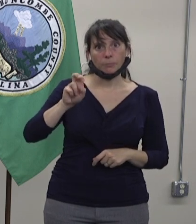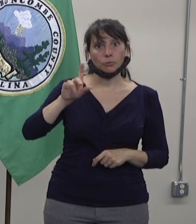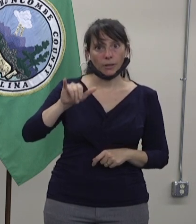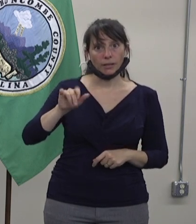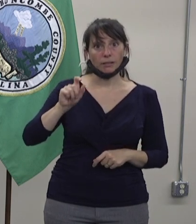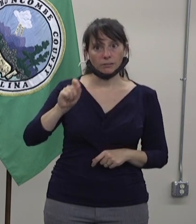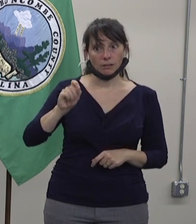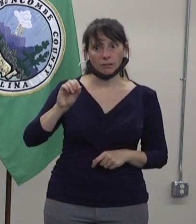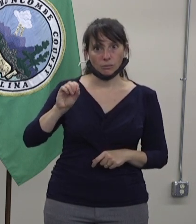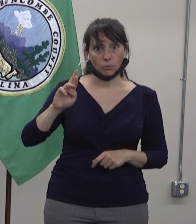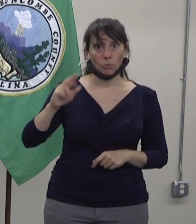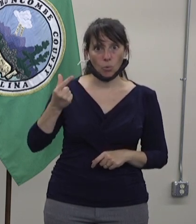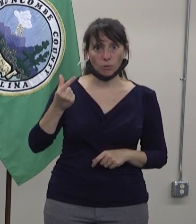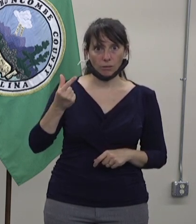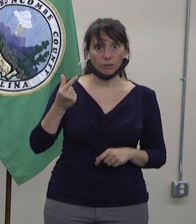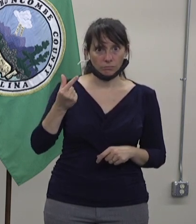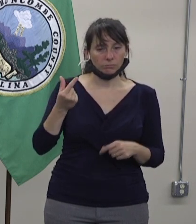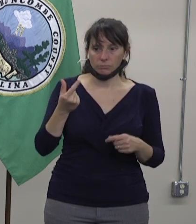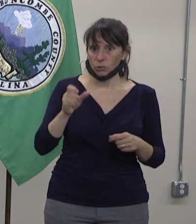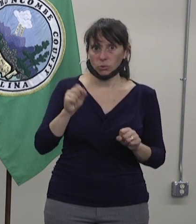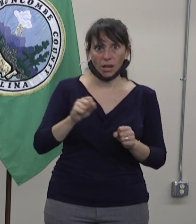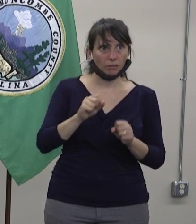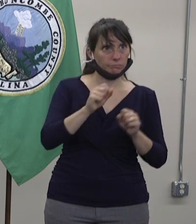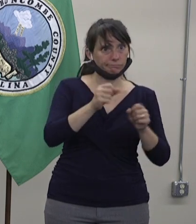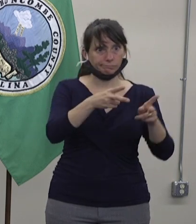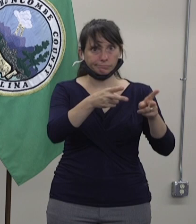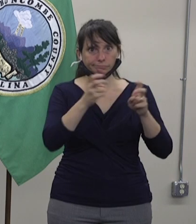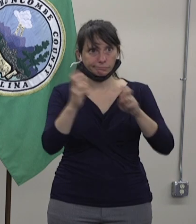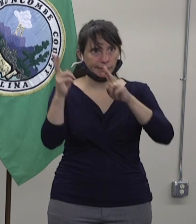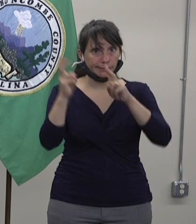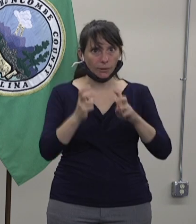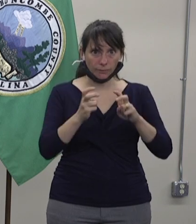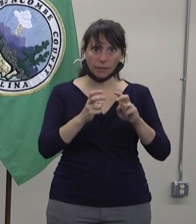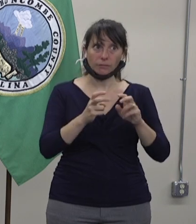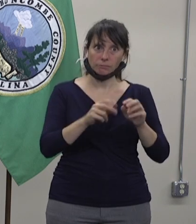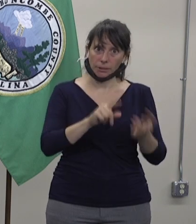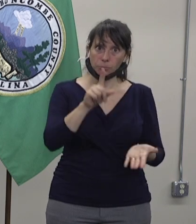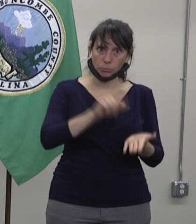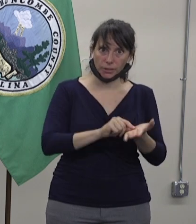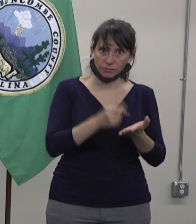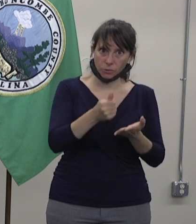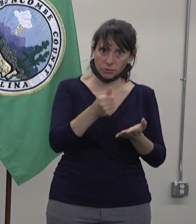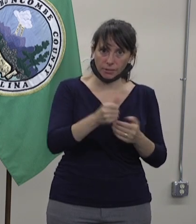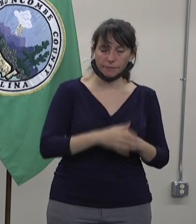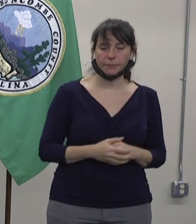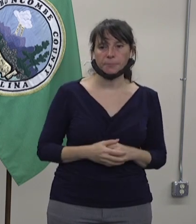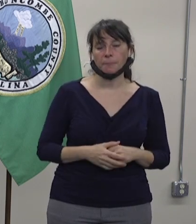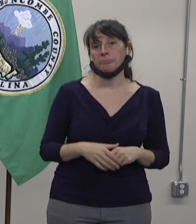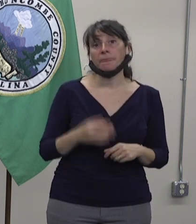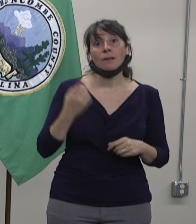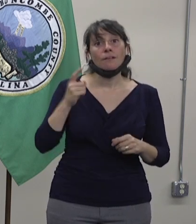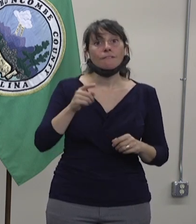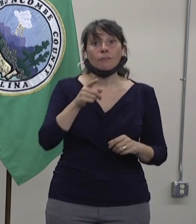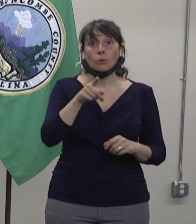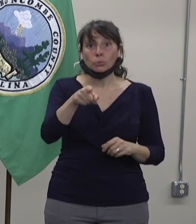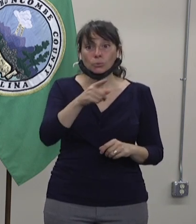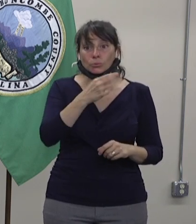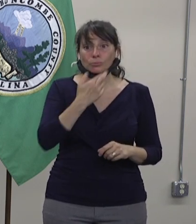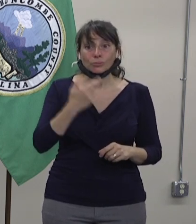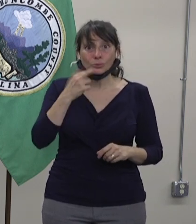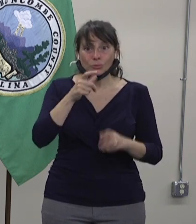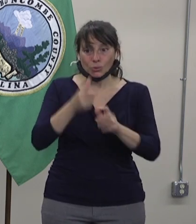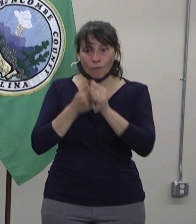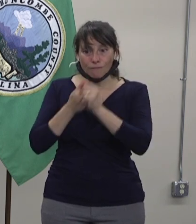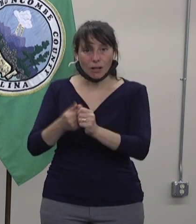To everyone who continues to take the state and local guidance seriously, we thank you. To all the restaurant owners and staff who are working